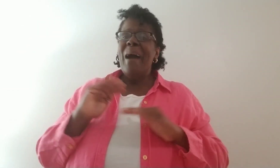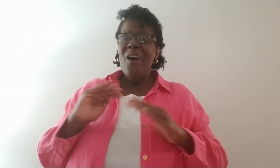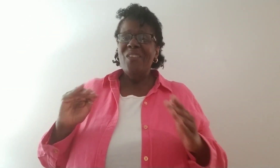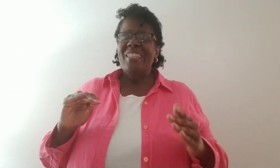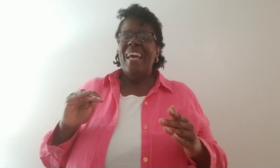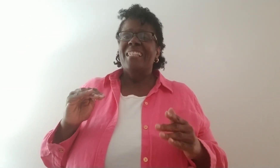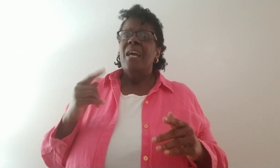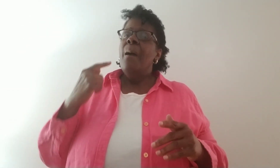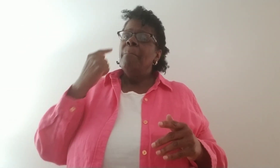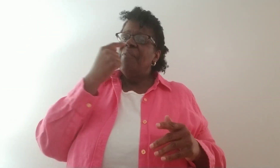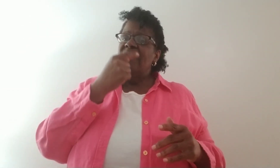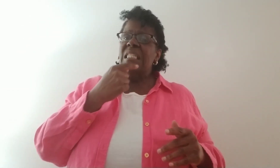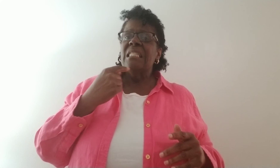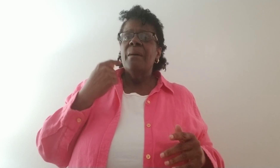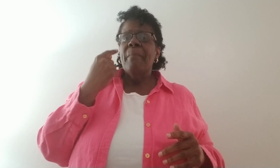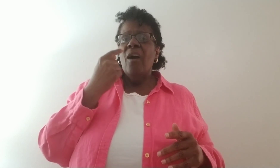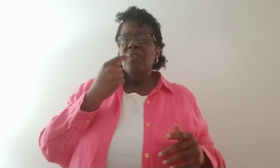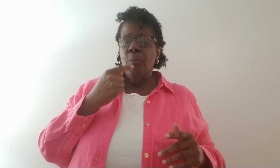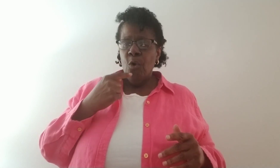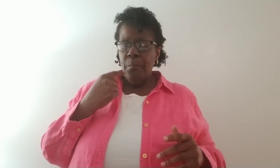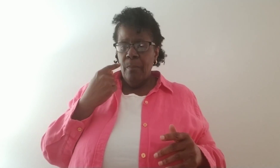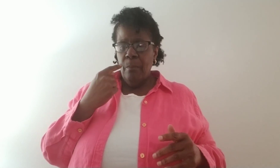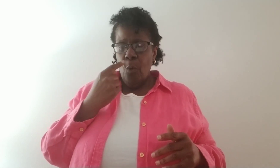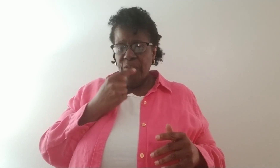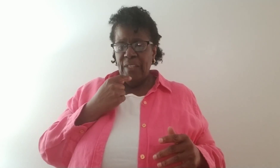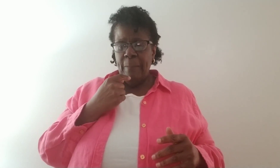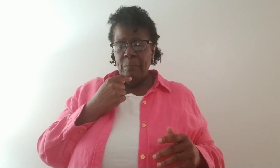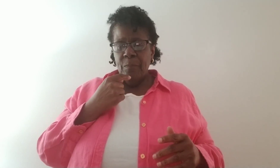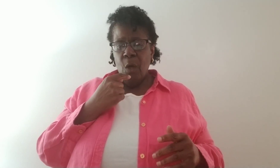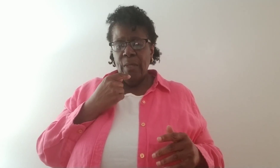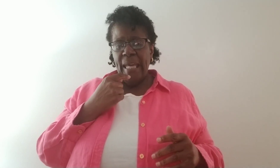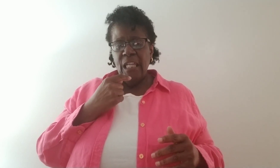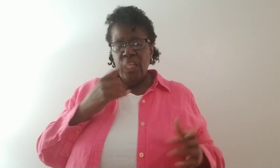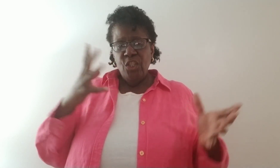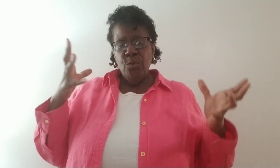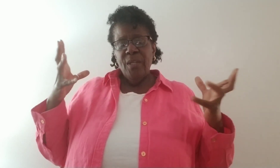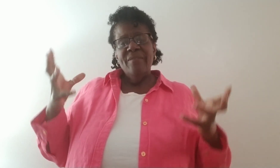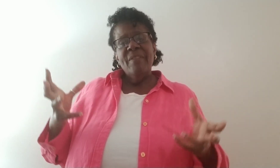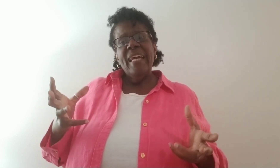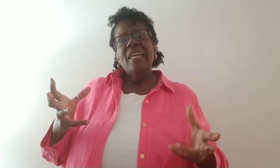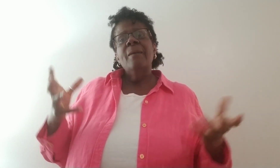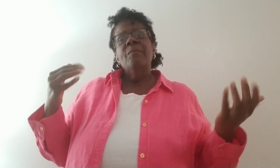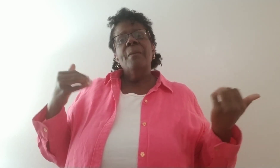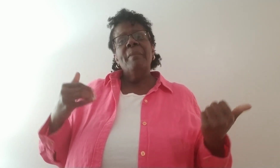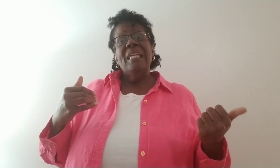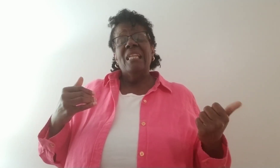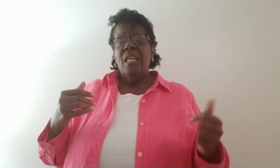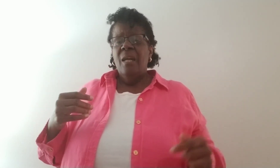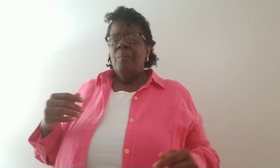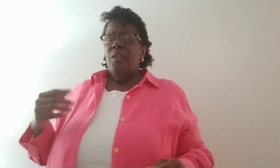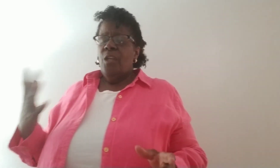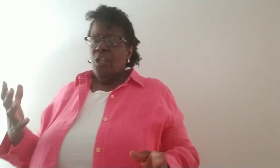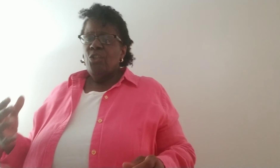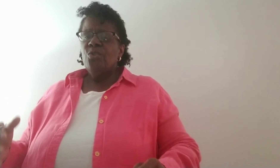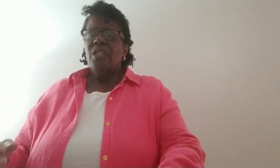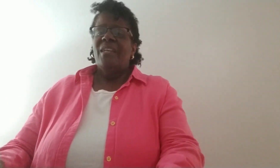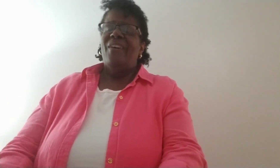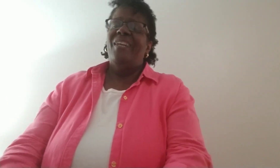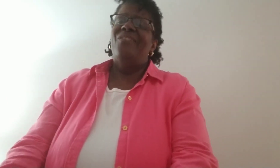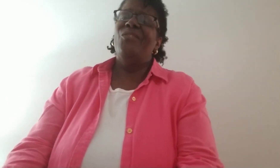I'm not mouthing that, but this is a mouth morphing, okay? To convey the meaning. Usually, if you think